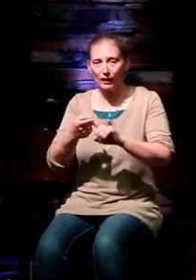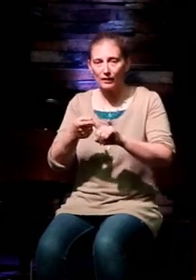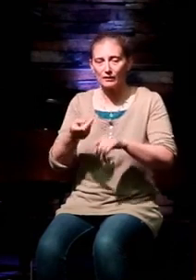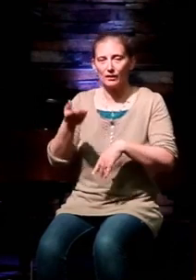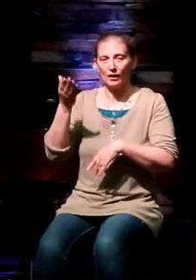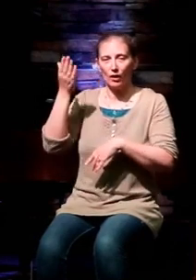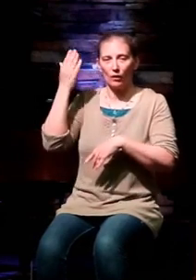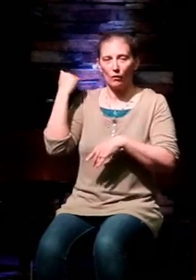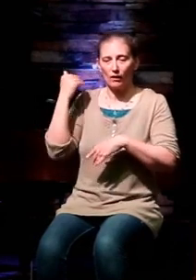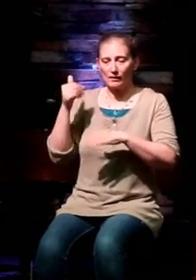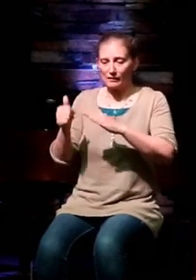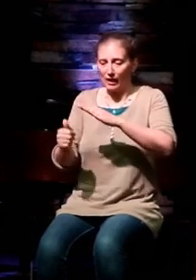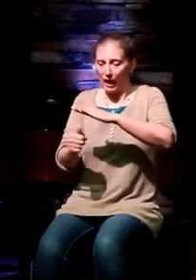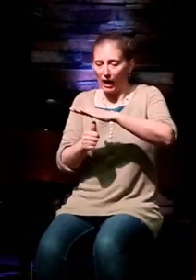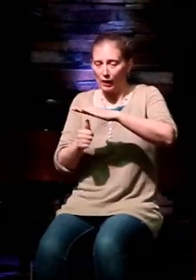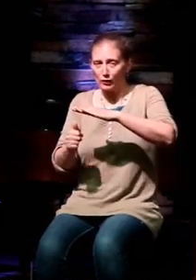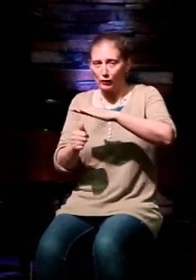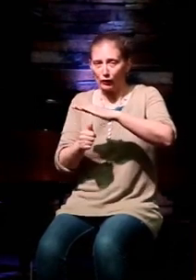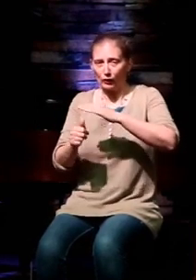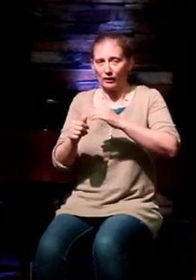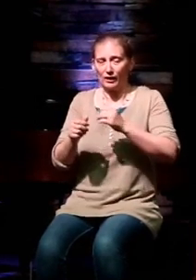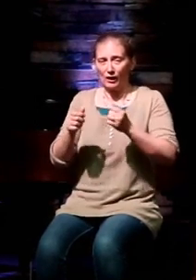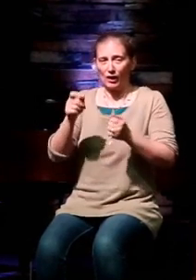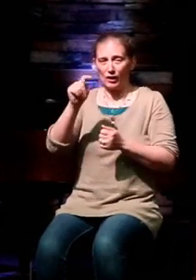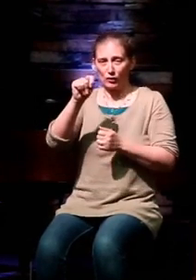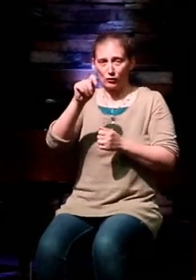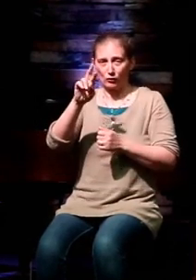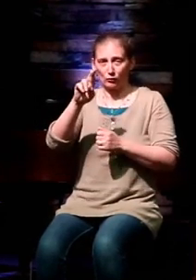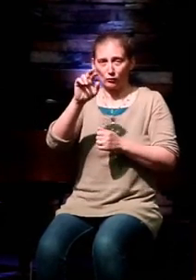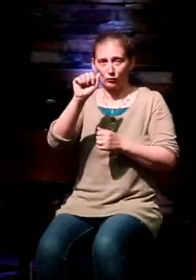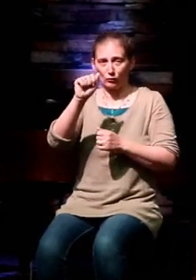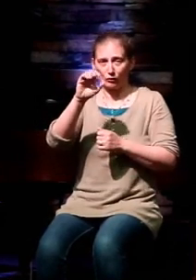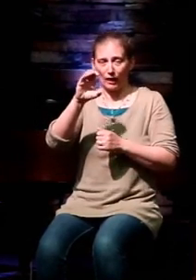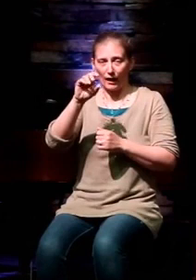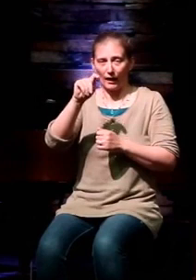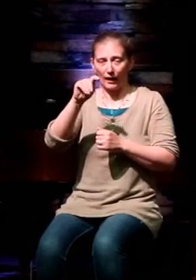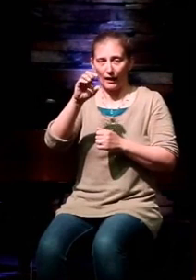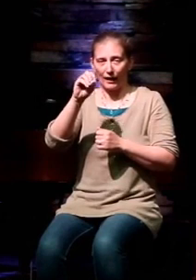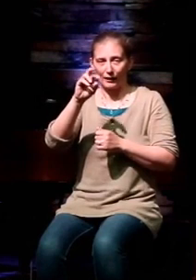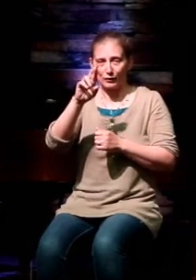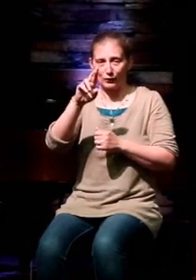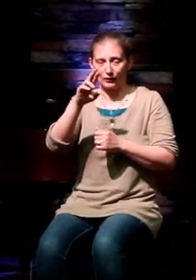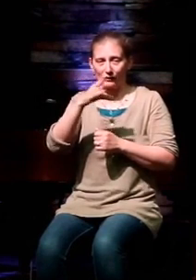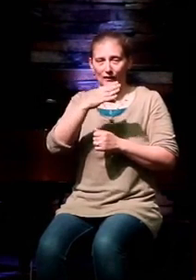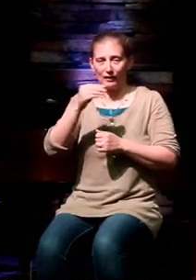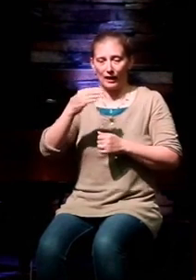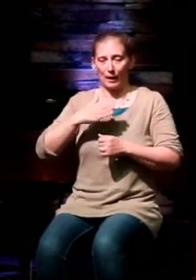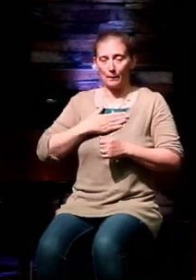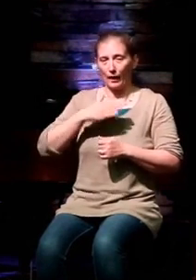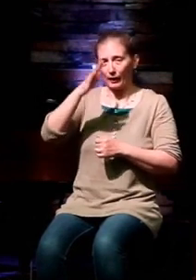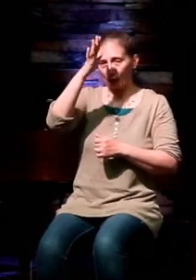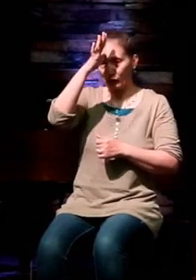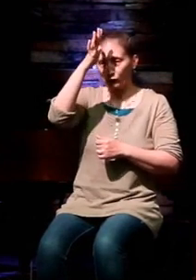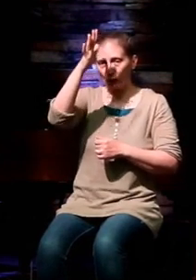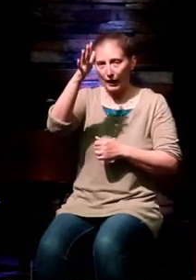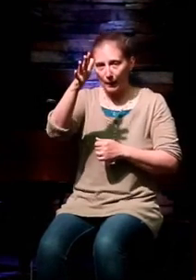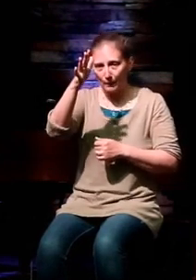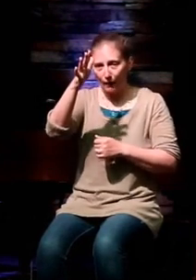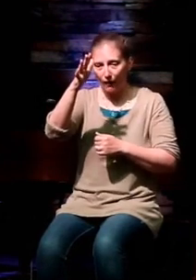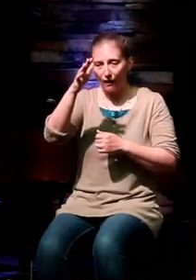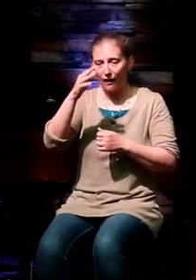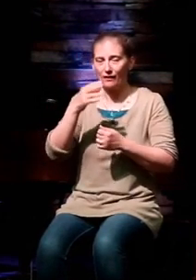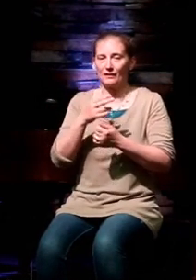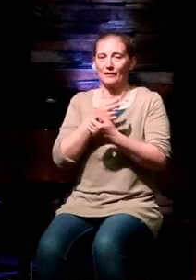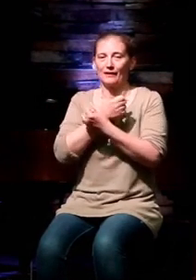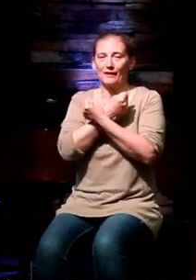on him. He was trapped underneath his tractor. And my grandpa was able to pull him out, basically save his life. And